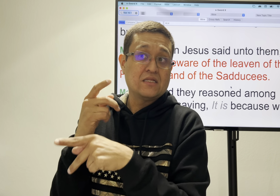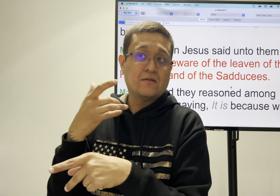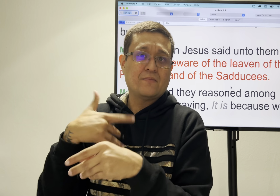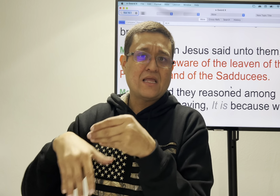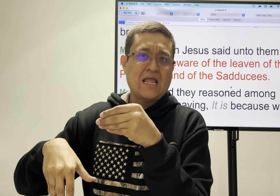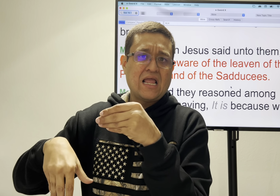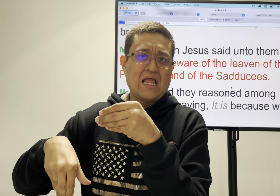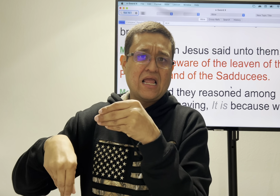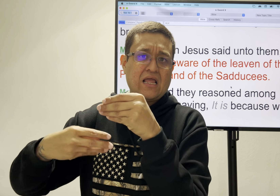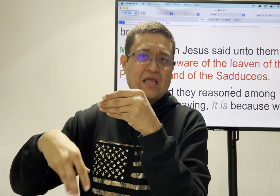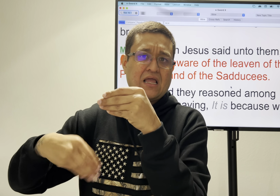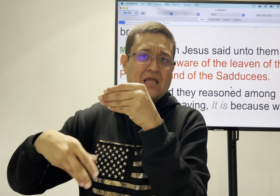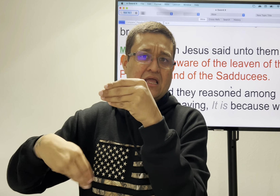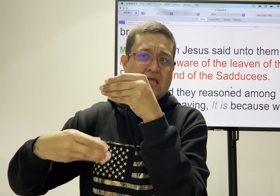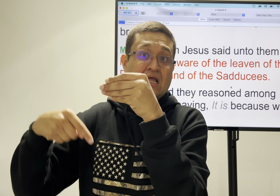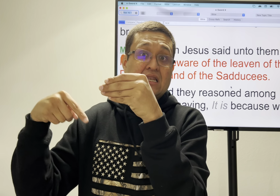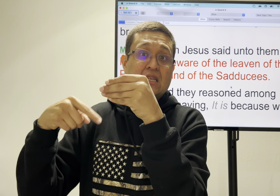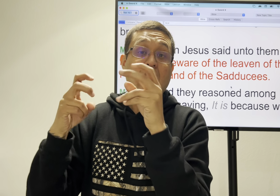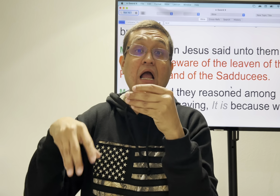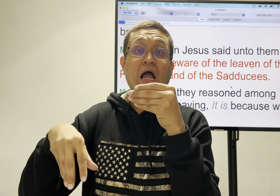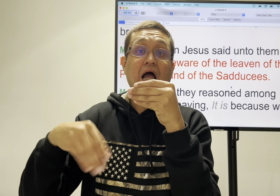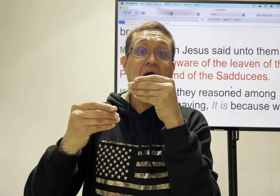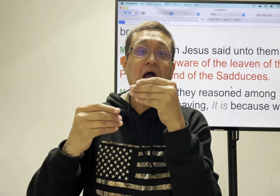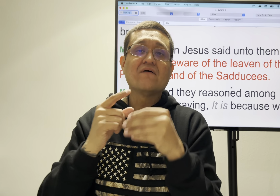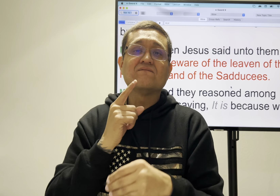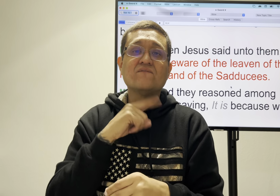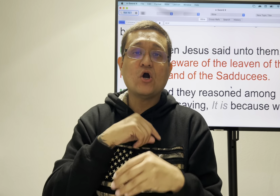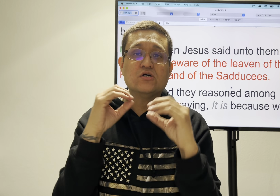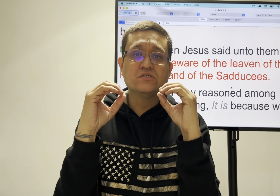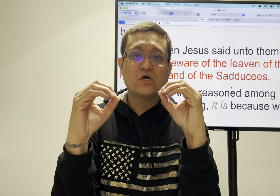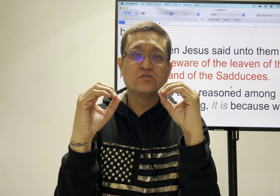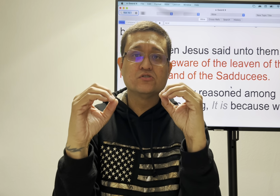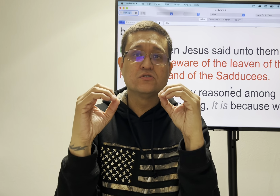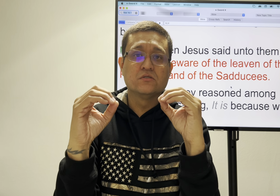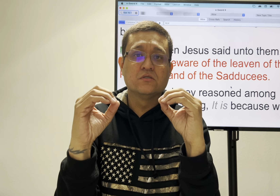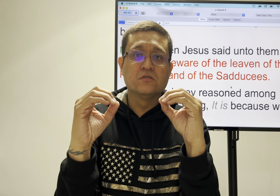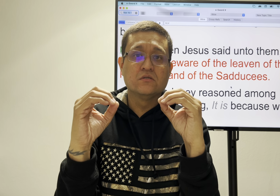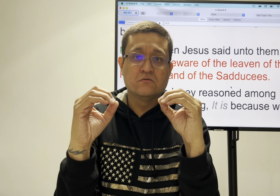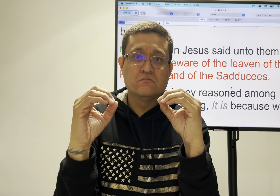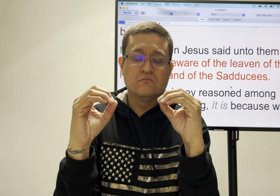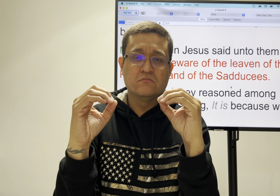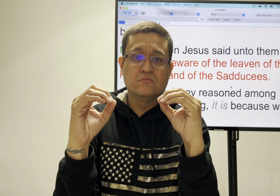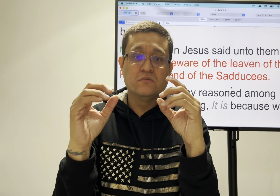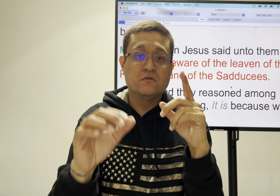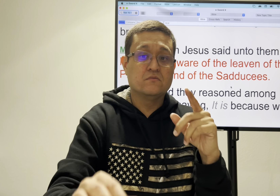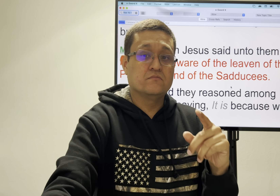of the Pharisees and Sadducees. They add false doctrine.